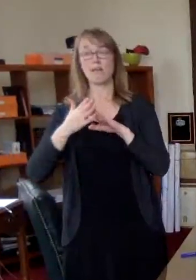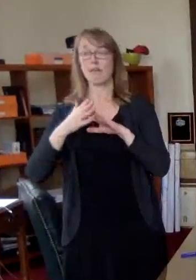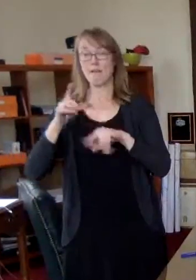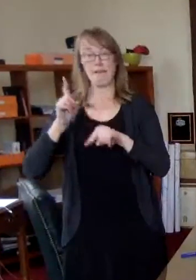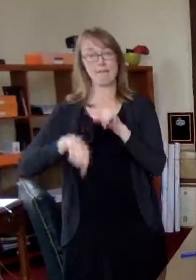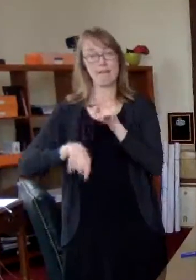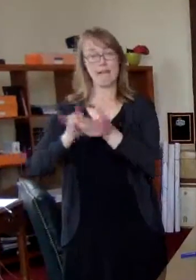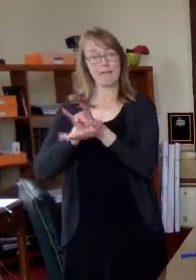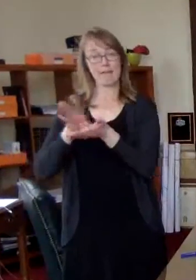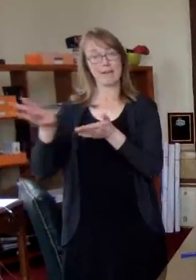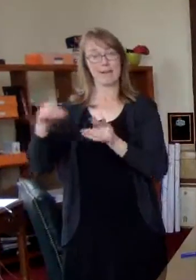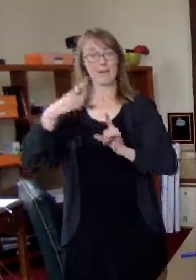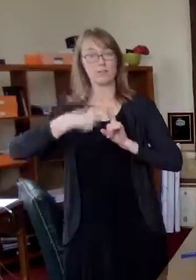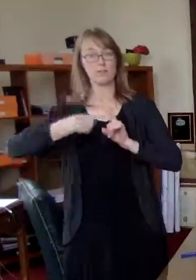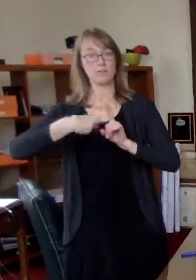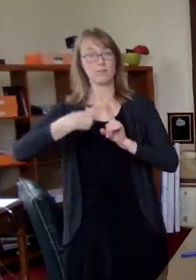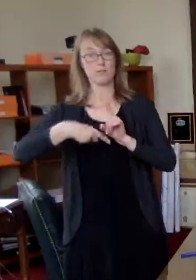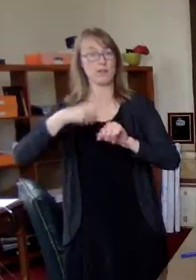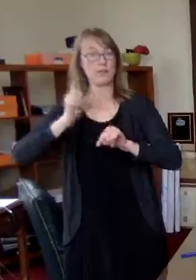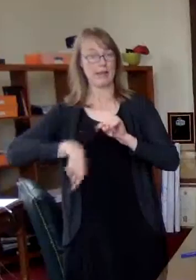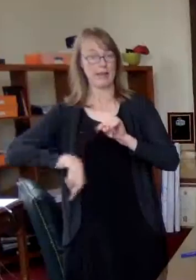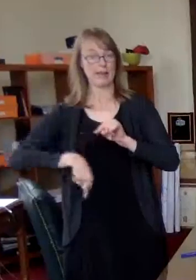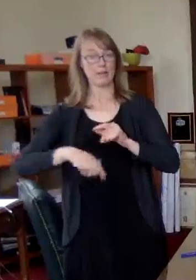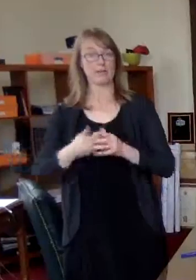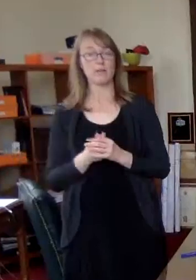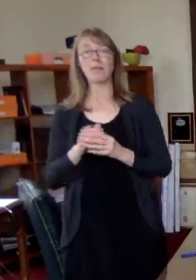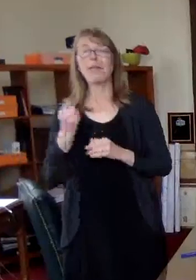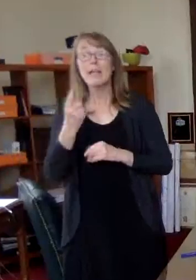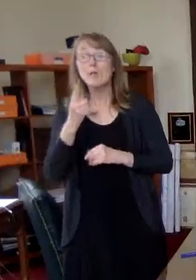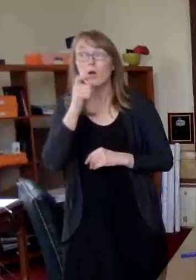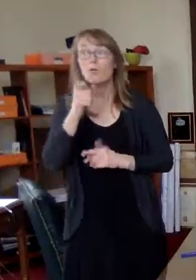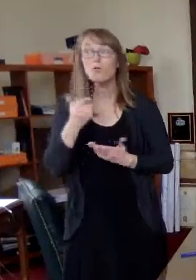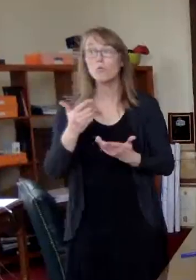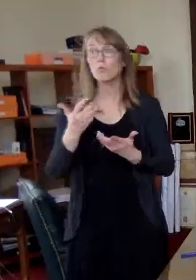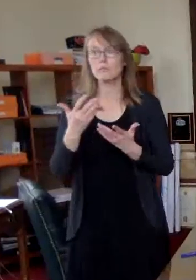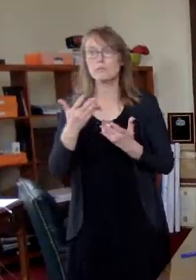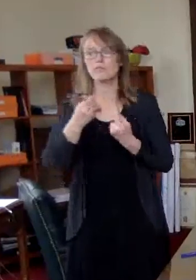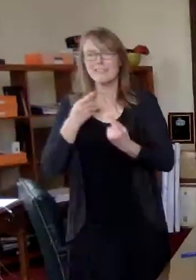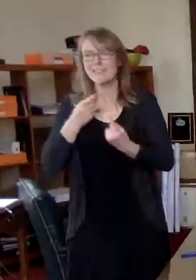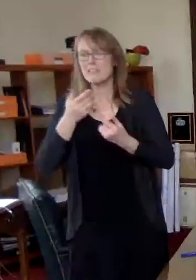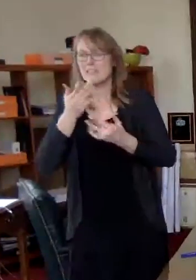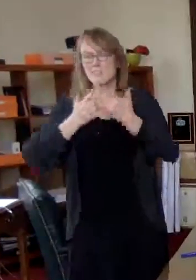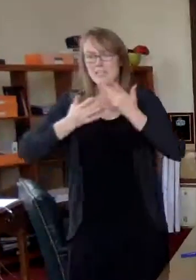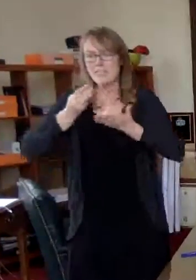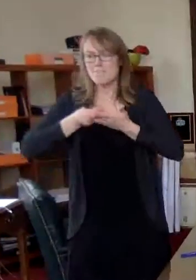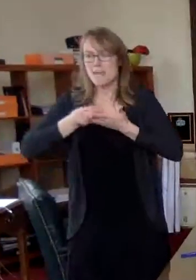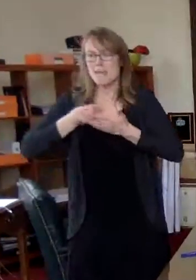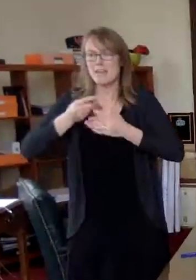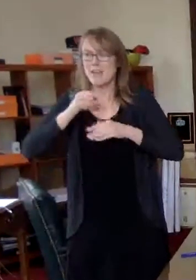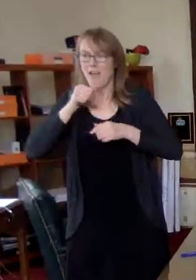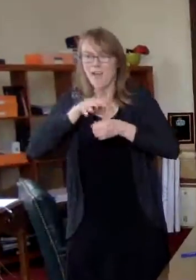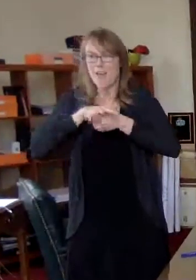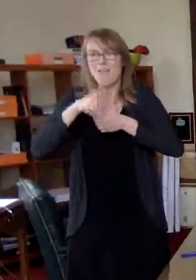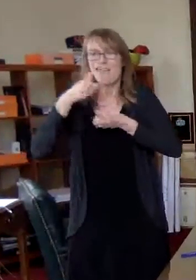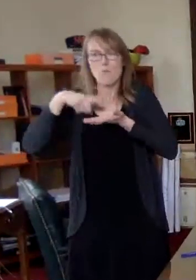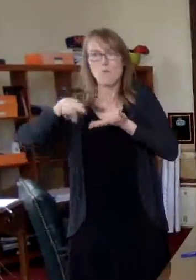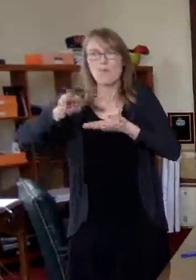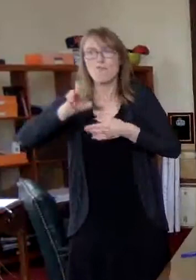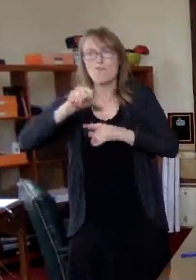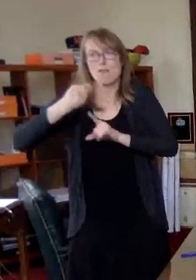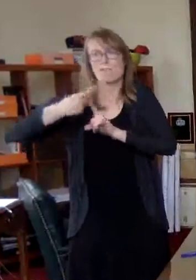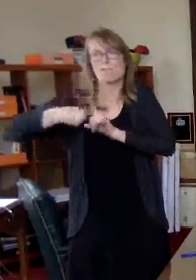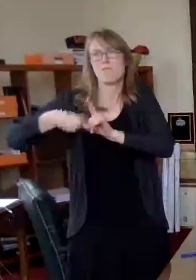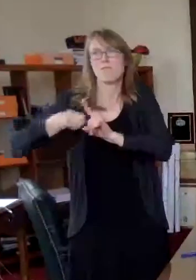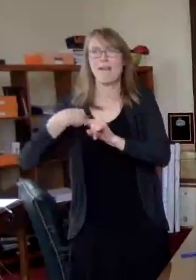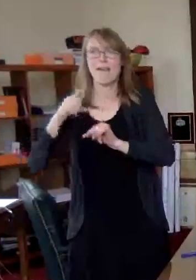stay-at-home order. Now, anyone who is having trouble paying their rent or anticipates that they will be having trouble paying their rent because they're